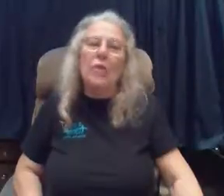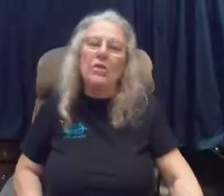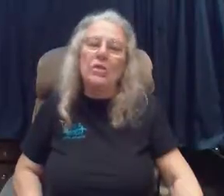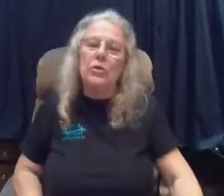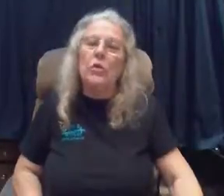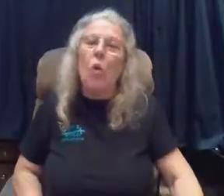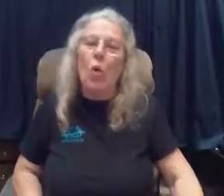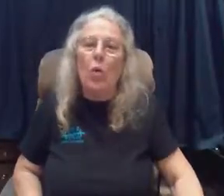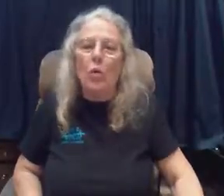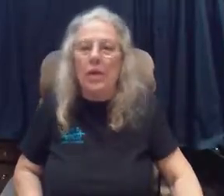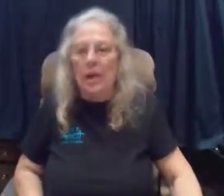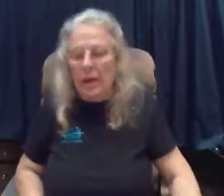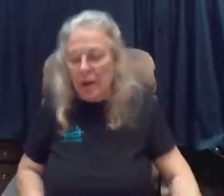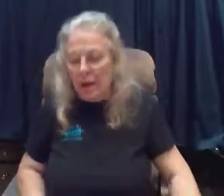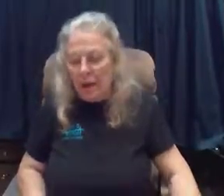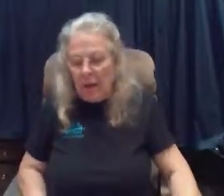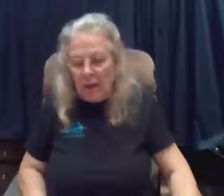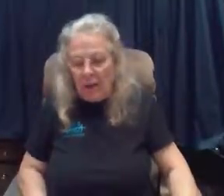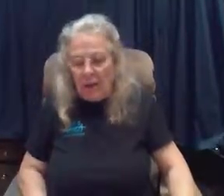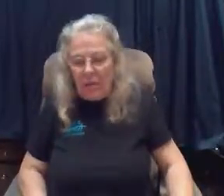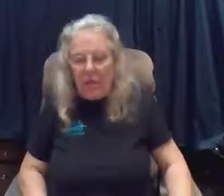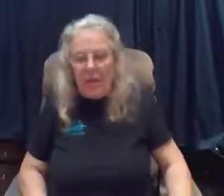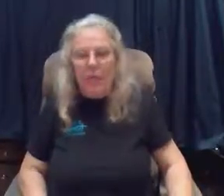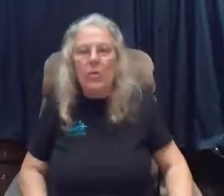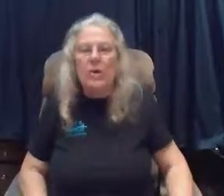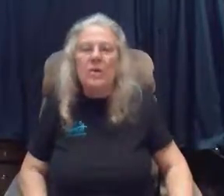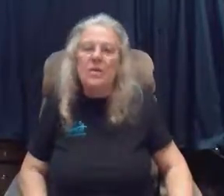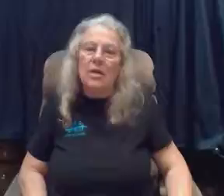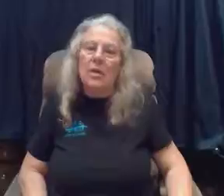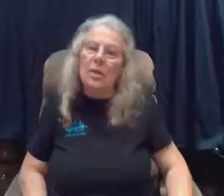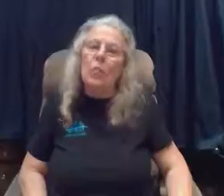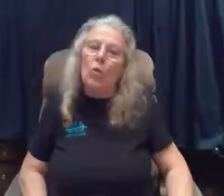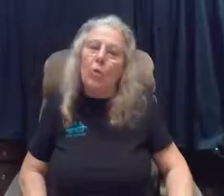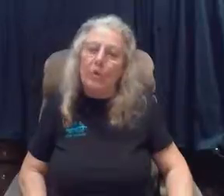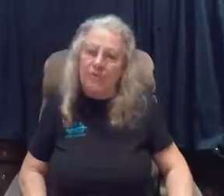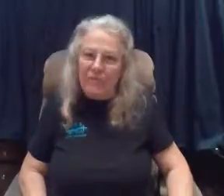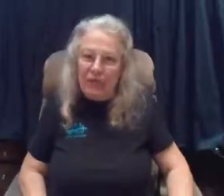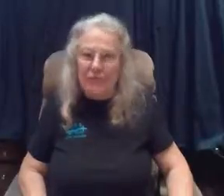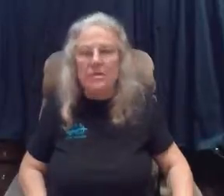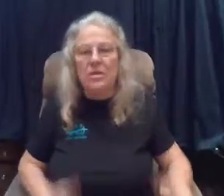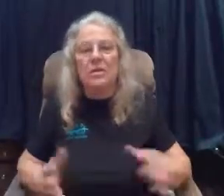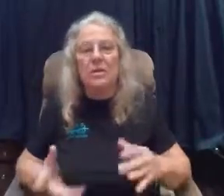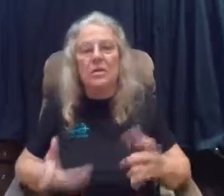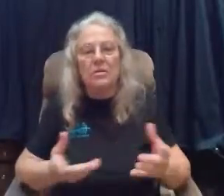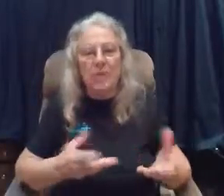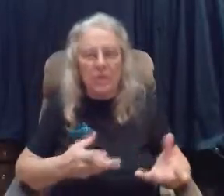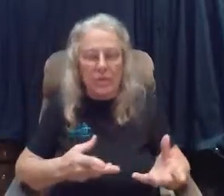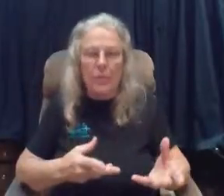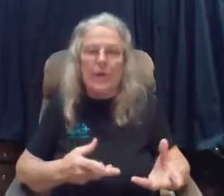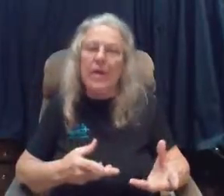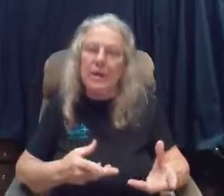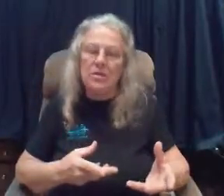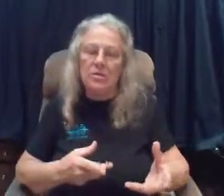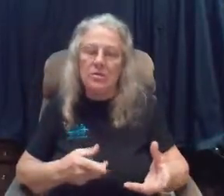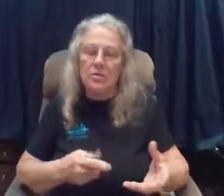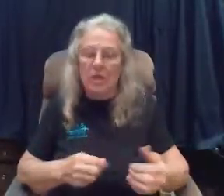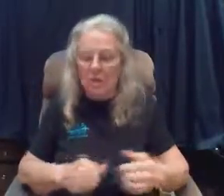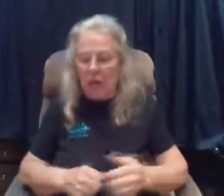I want to do O Holy Night. That one is a little more advanced than some of the beginning songs that